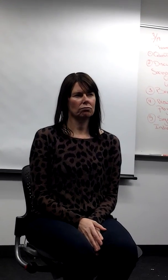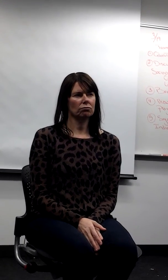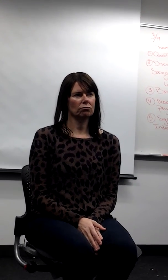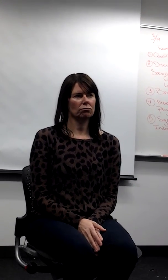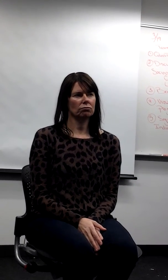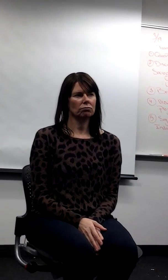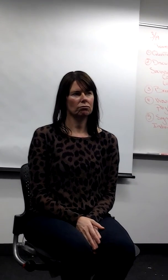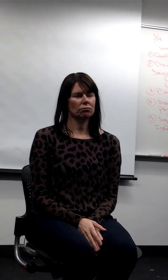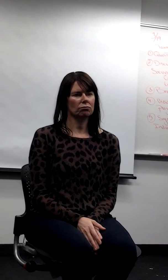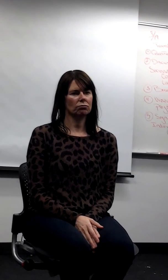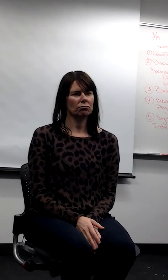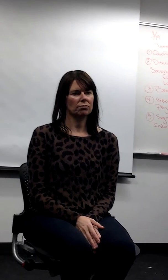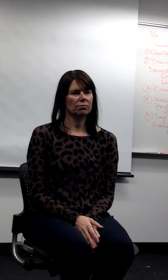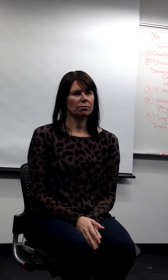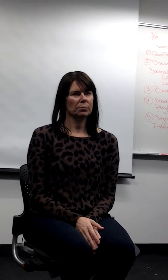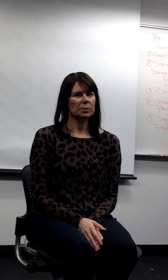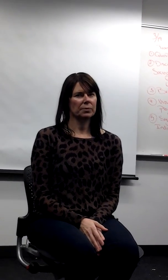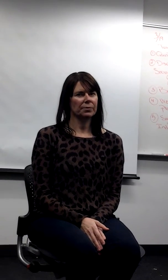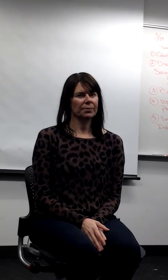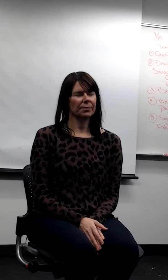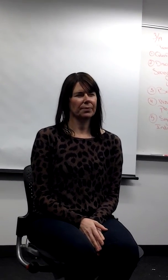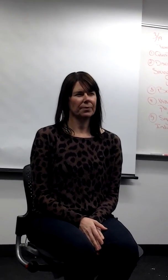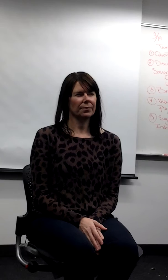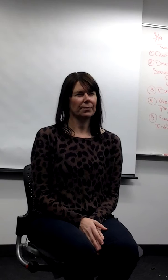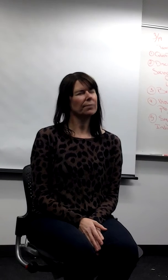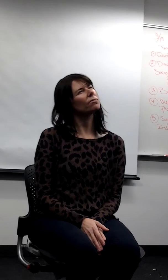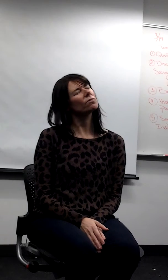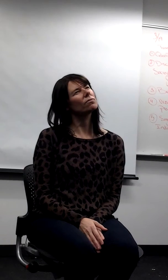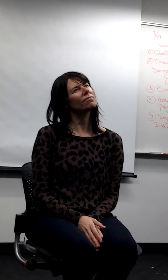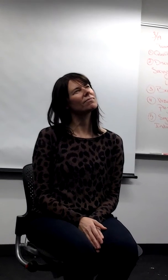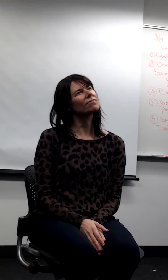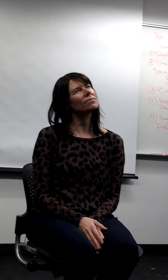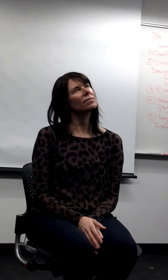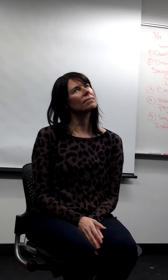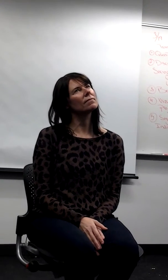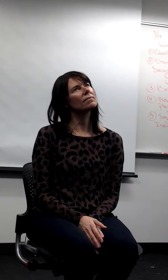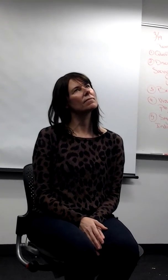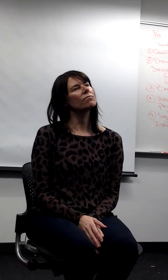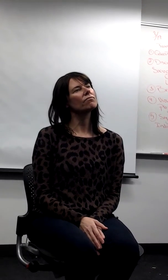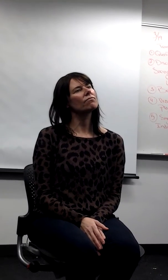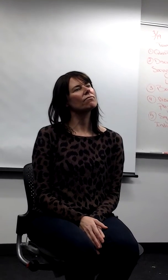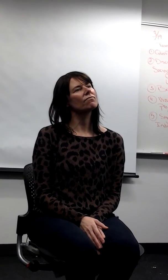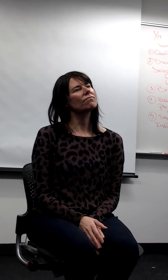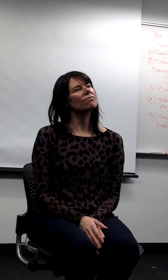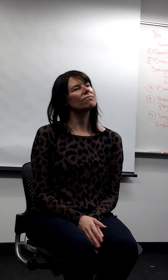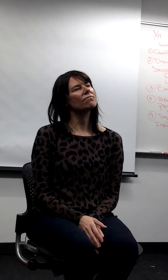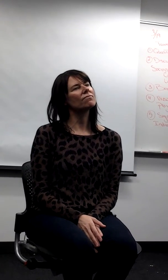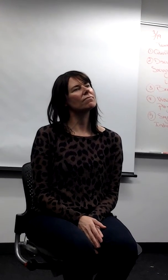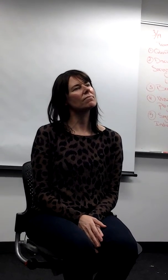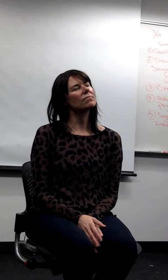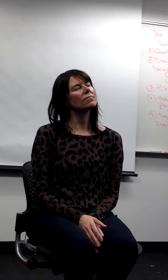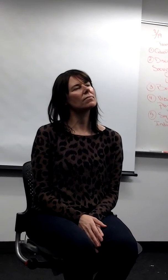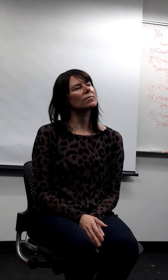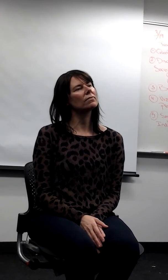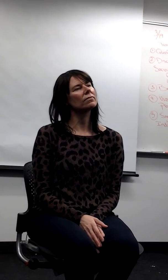so it was mainstream in the oral school. There was no interpreter, so everything just flew over